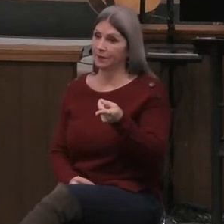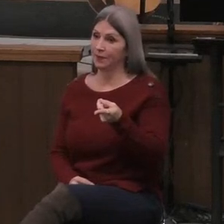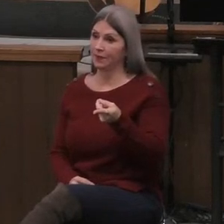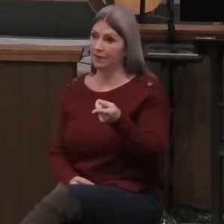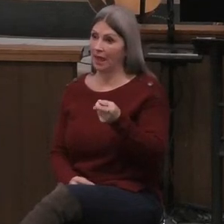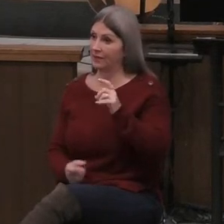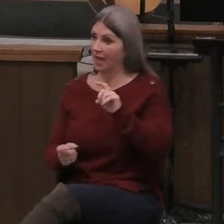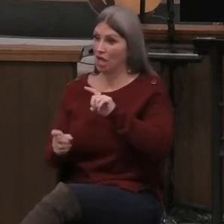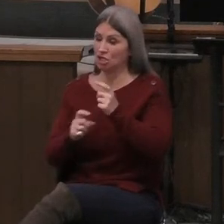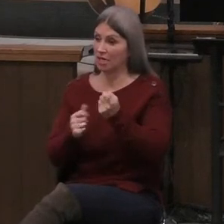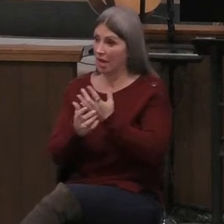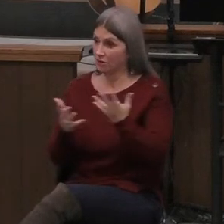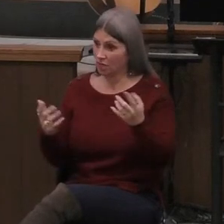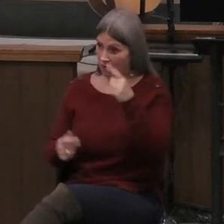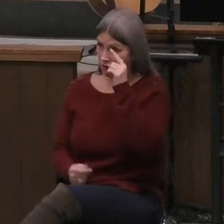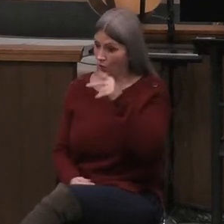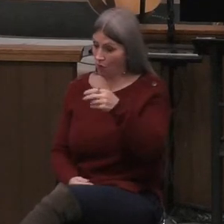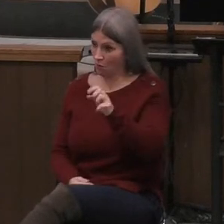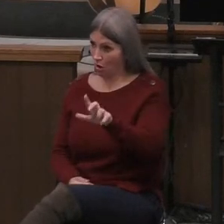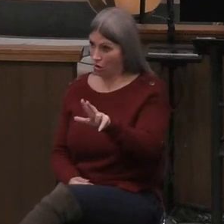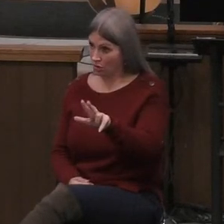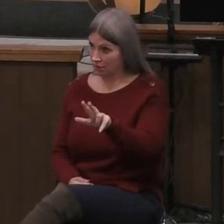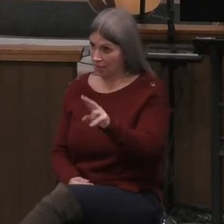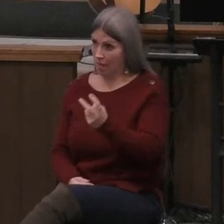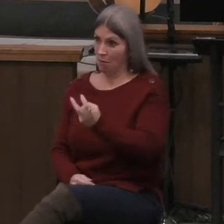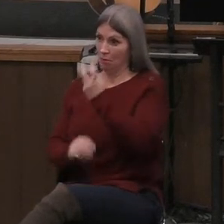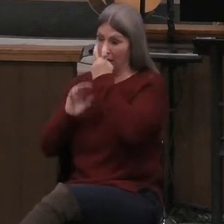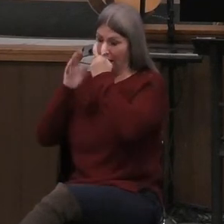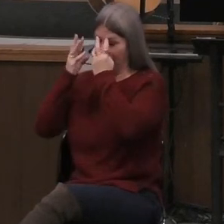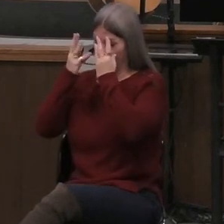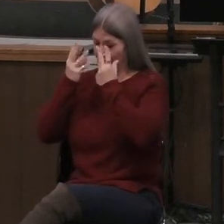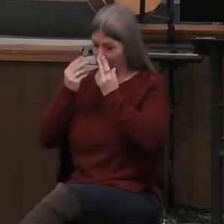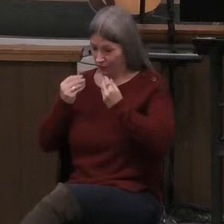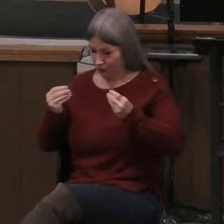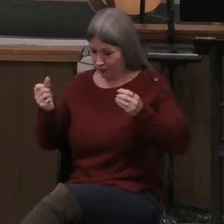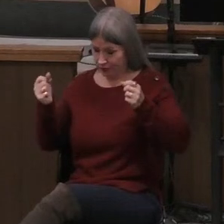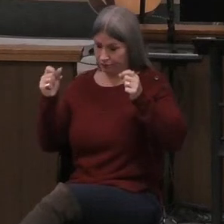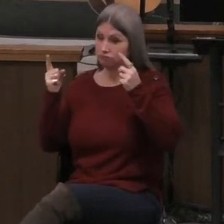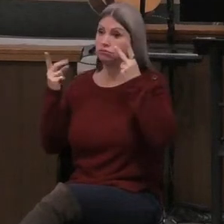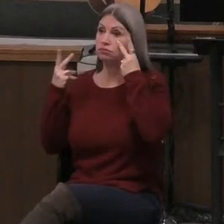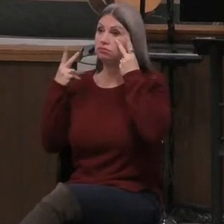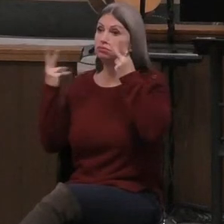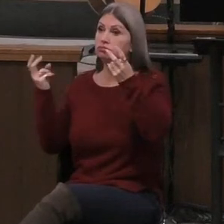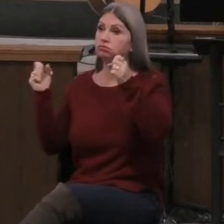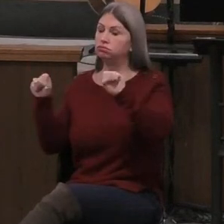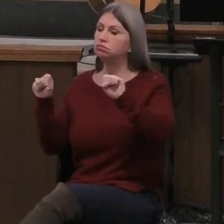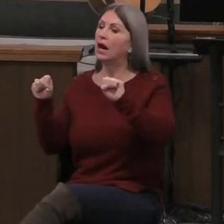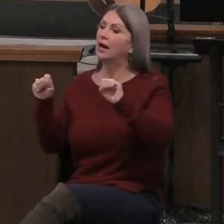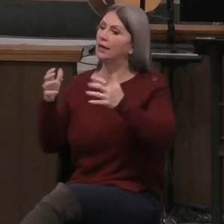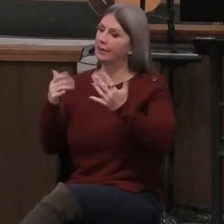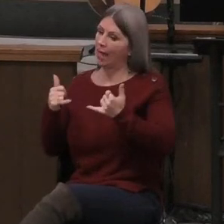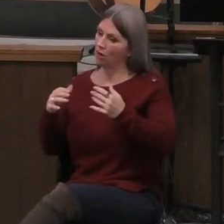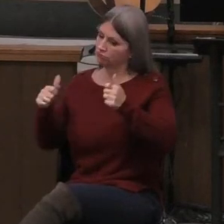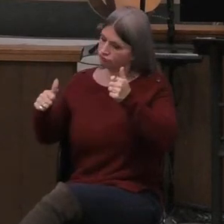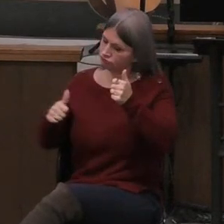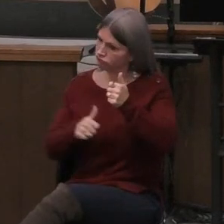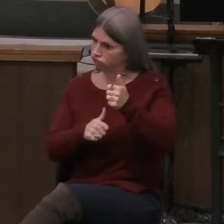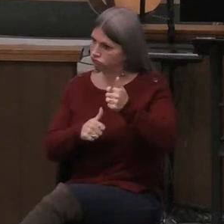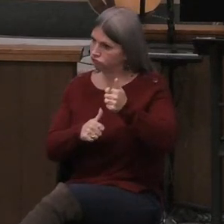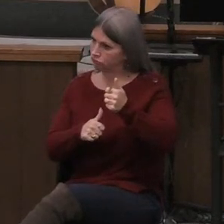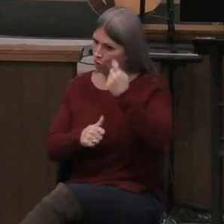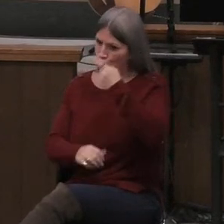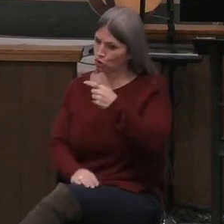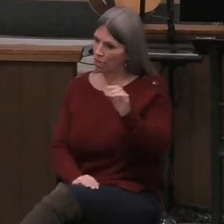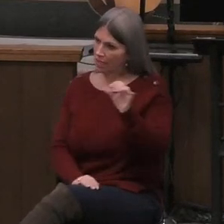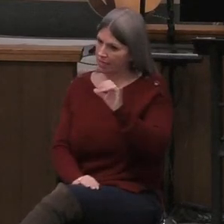Changed everything for Paul. He now became a steward or a slave who